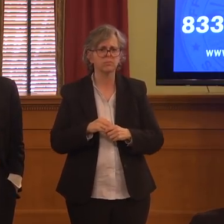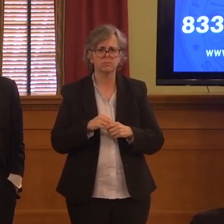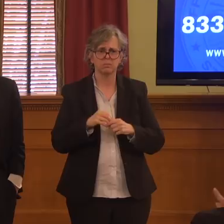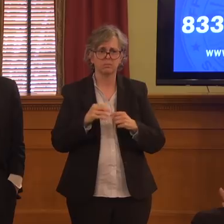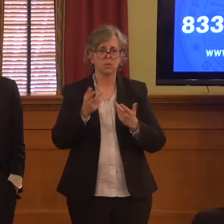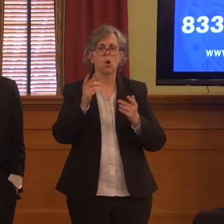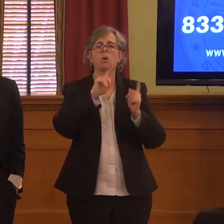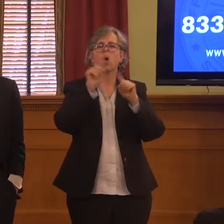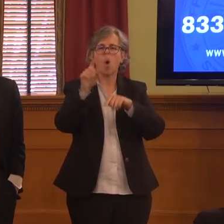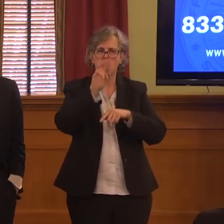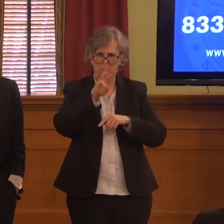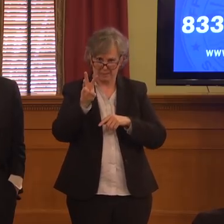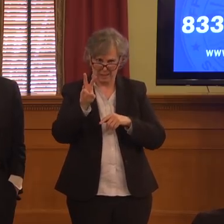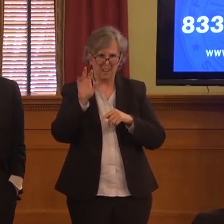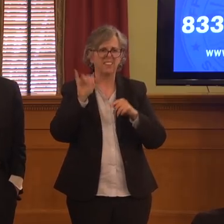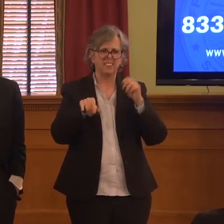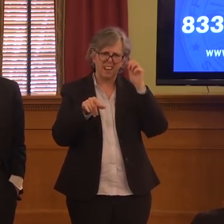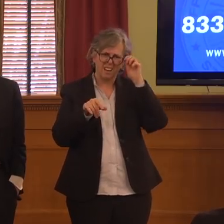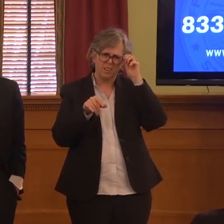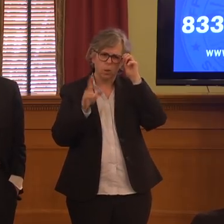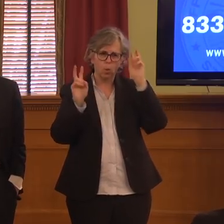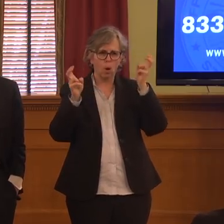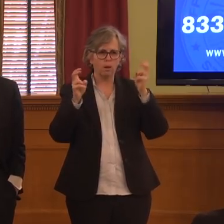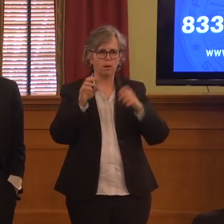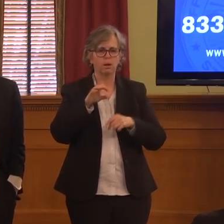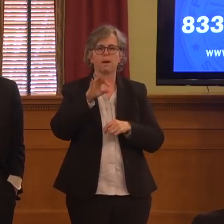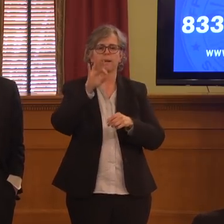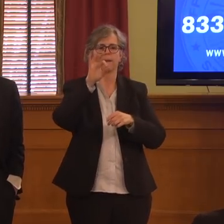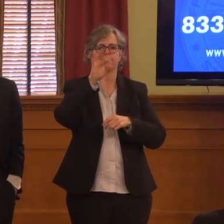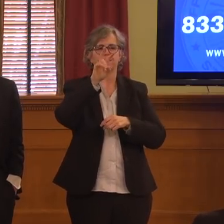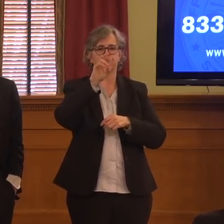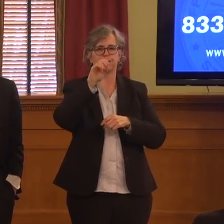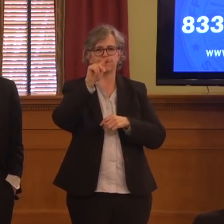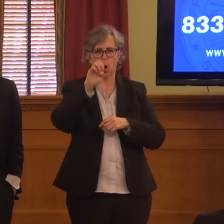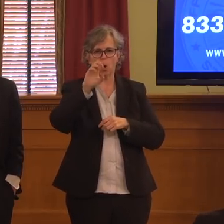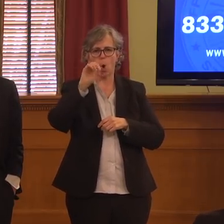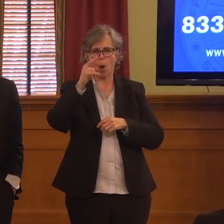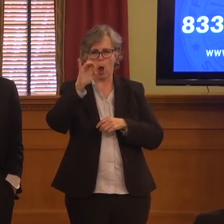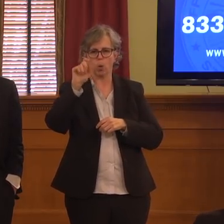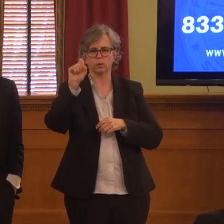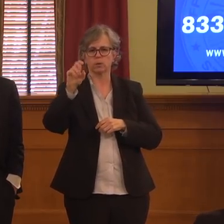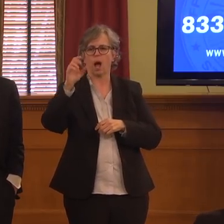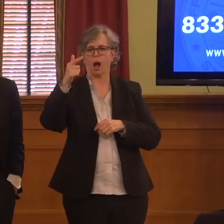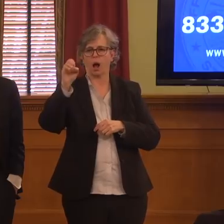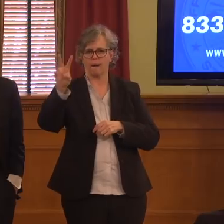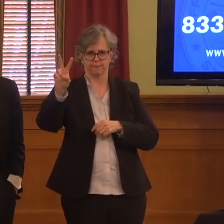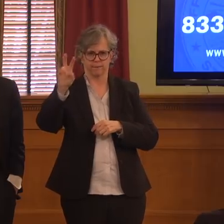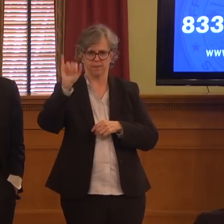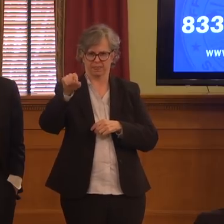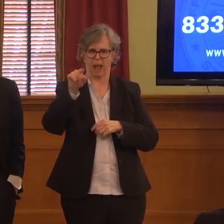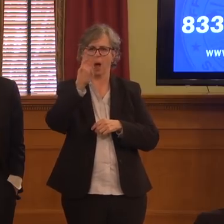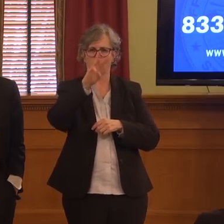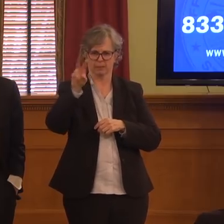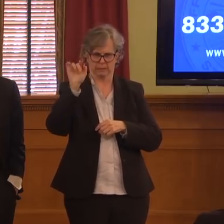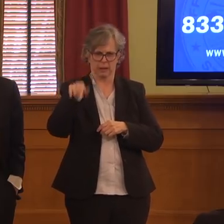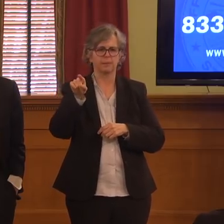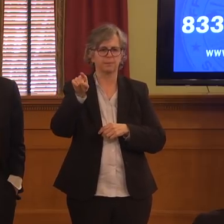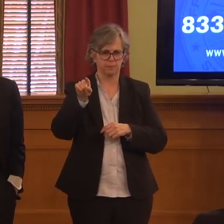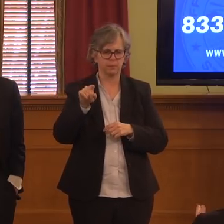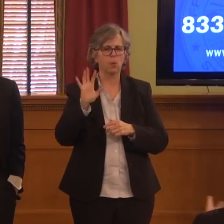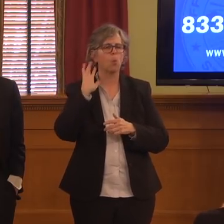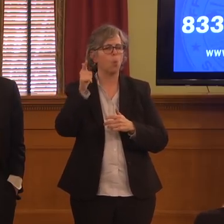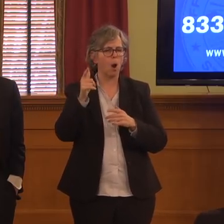voteohio.gov/defenddemocracy, which is the Secretary of State's website. That you put in your name and your address, and they will connect you to the local